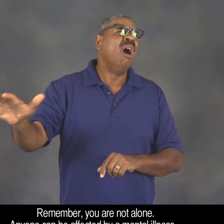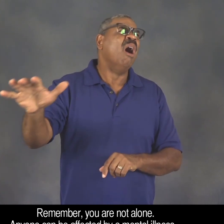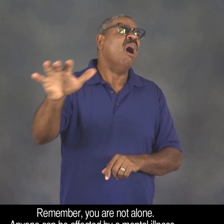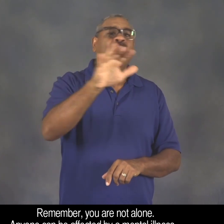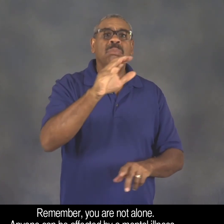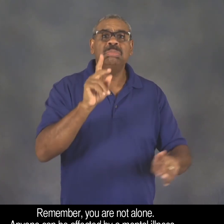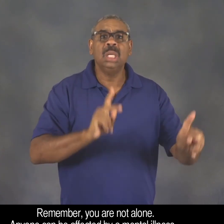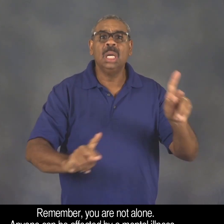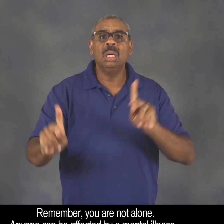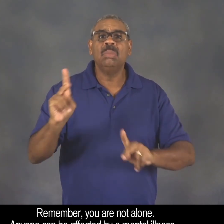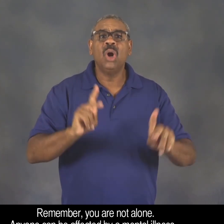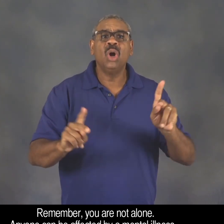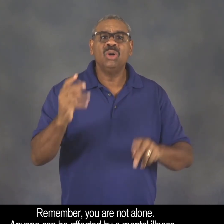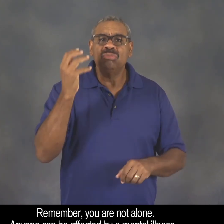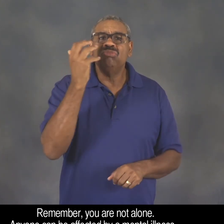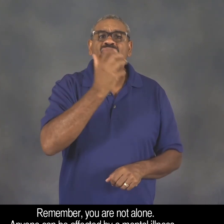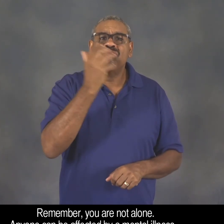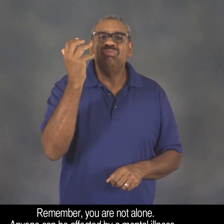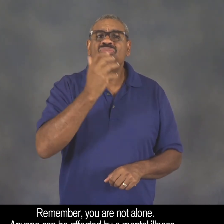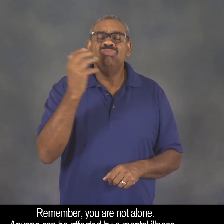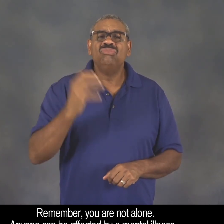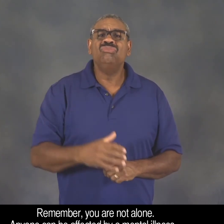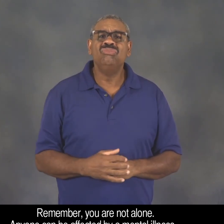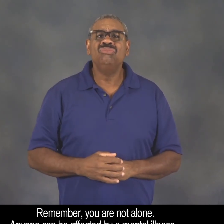Anyone can be affected by mental illness.